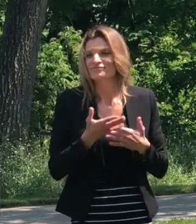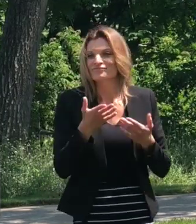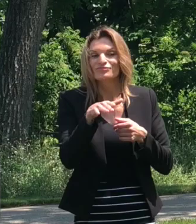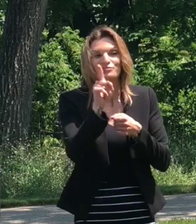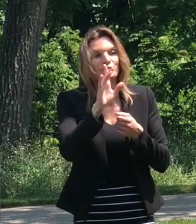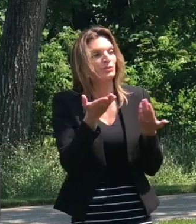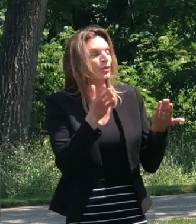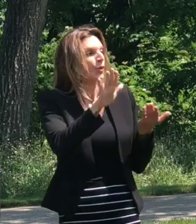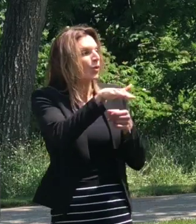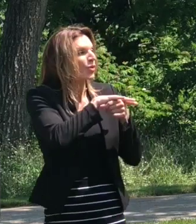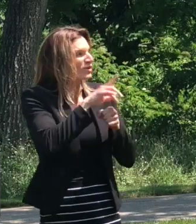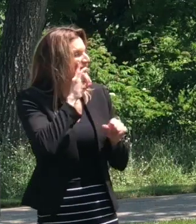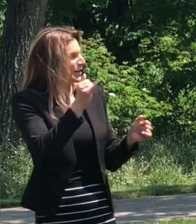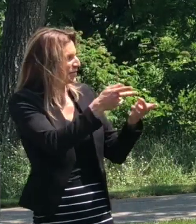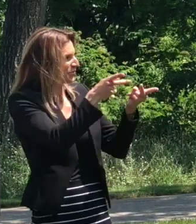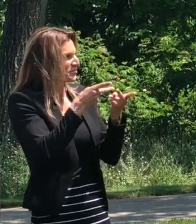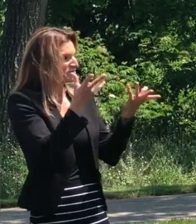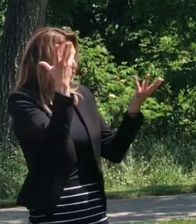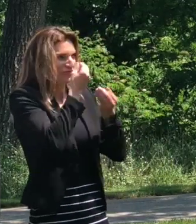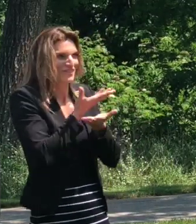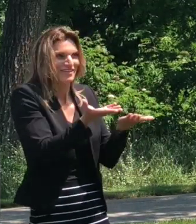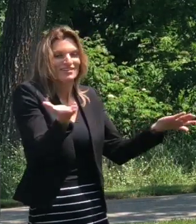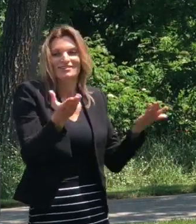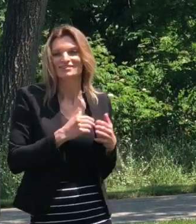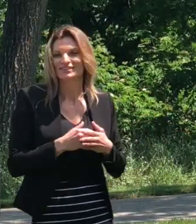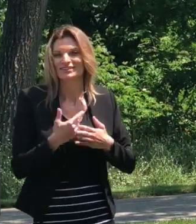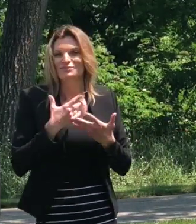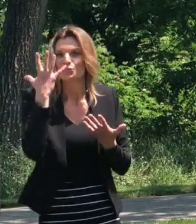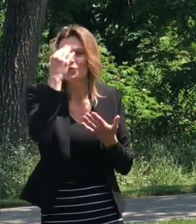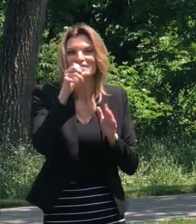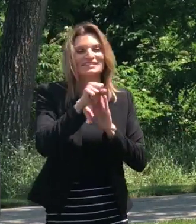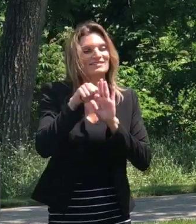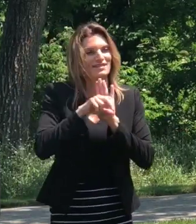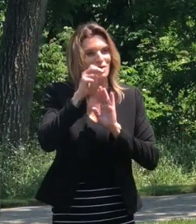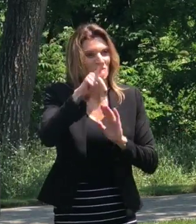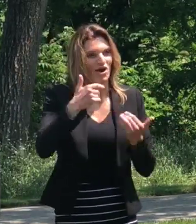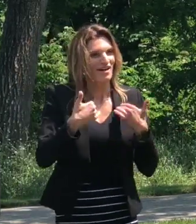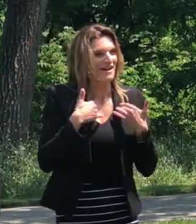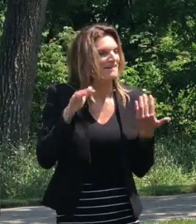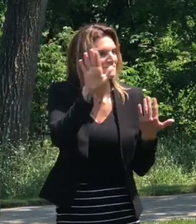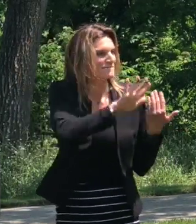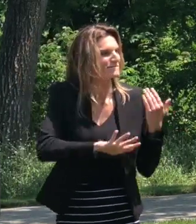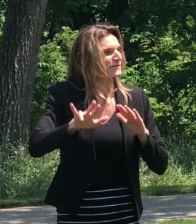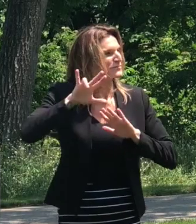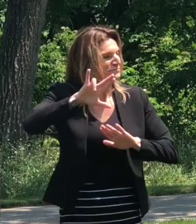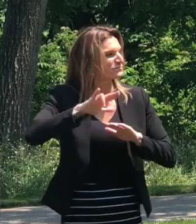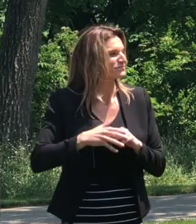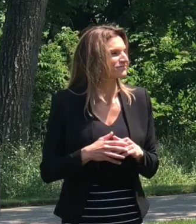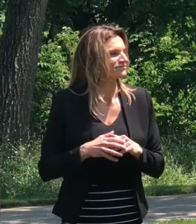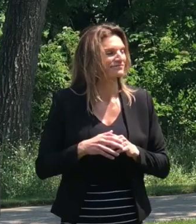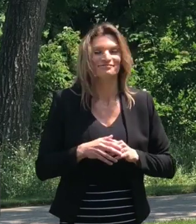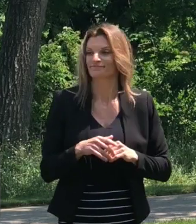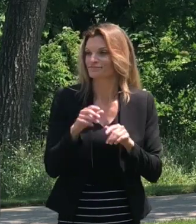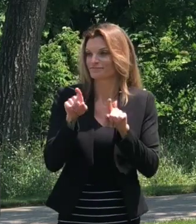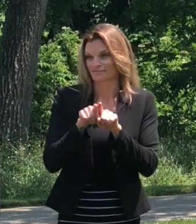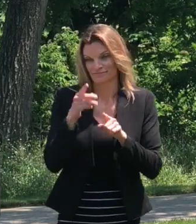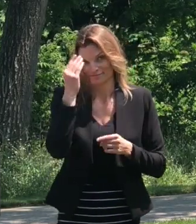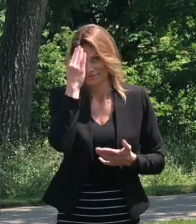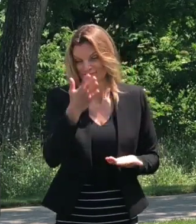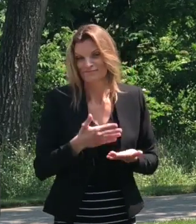local offerings like this phenomenal one, or is at our beautiful state parks all across Michigan. Just make sure